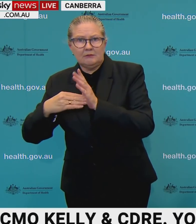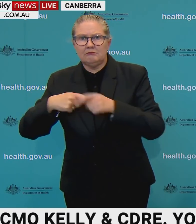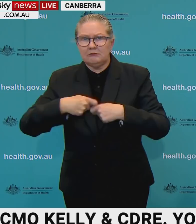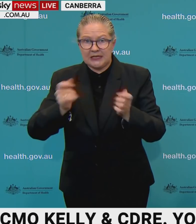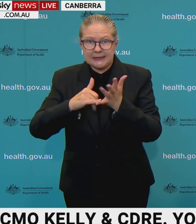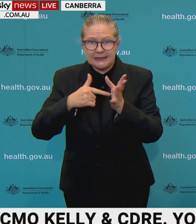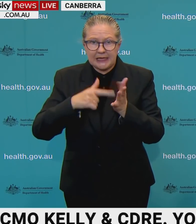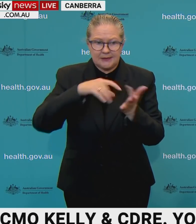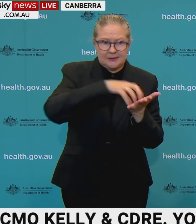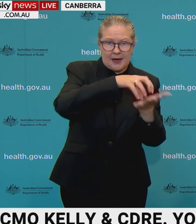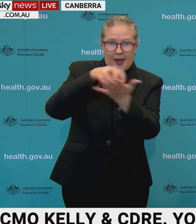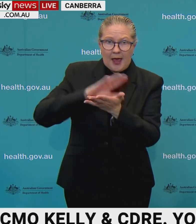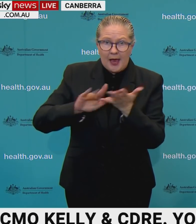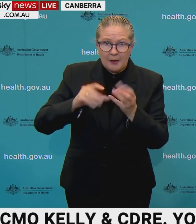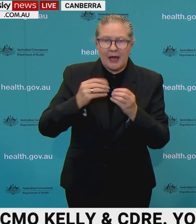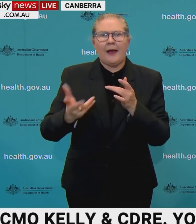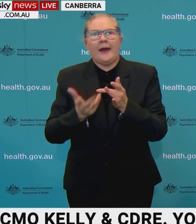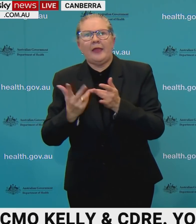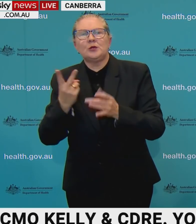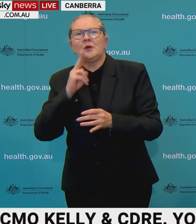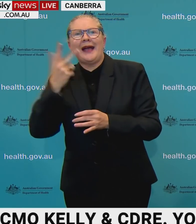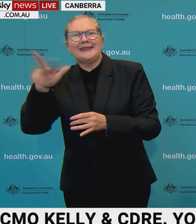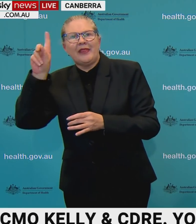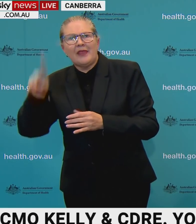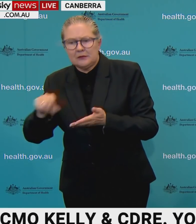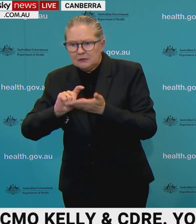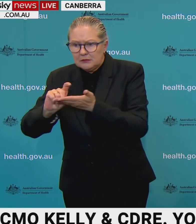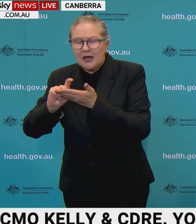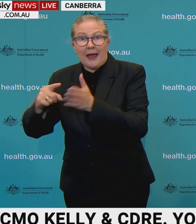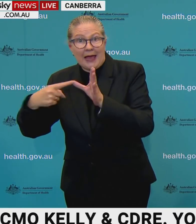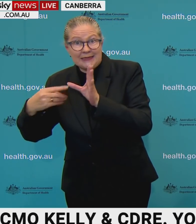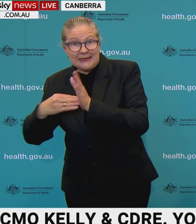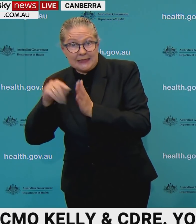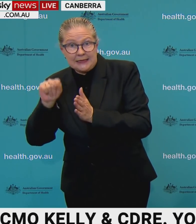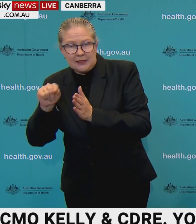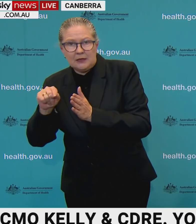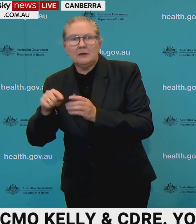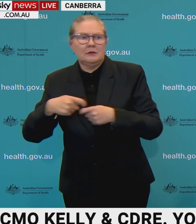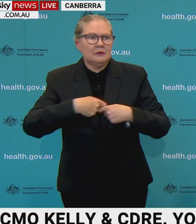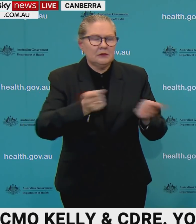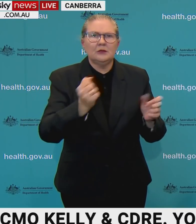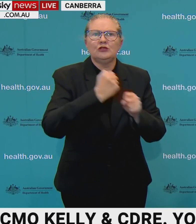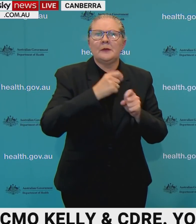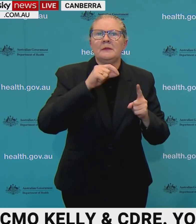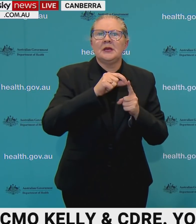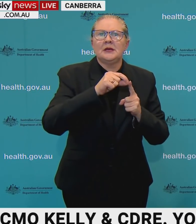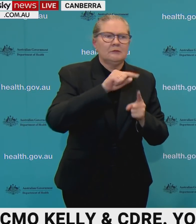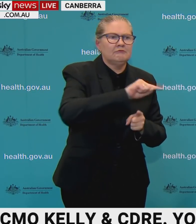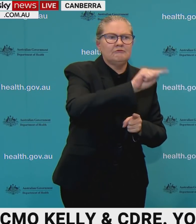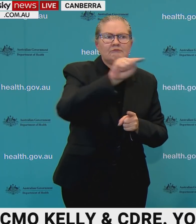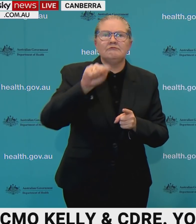hubs, and another 280,000 doses of AstraZeneca vaccine to the primary care network across